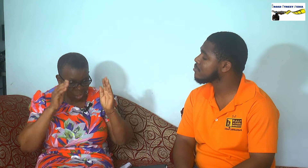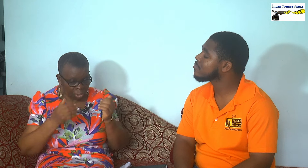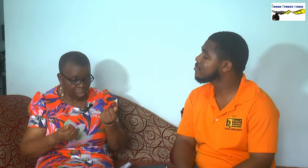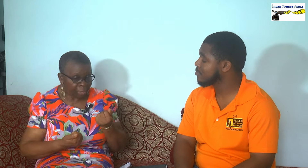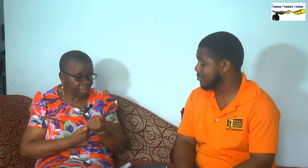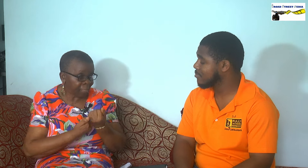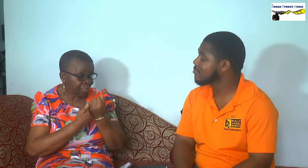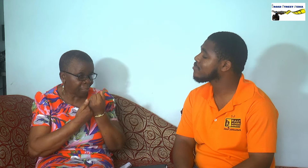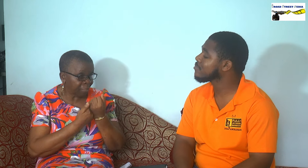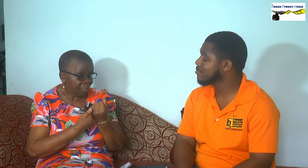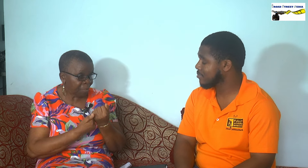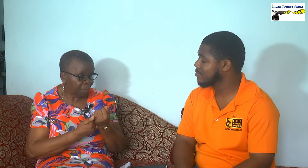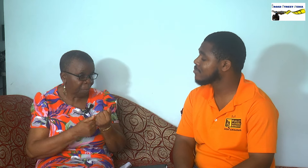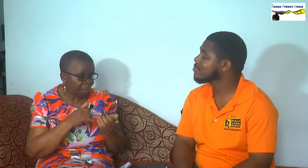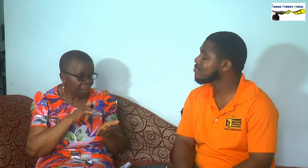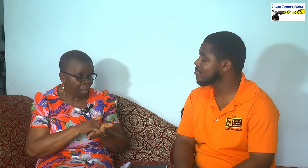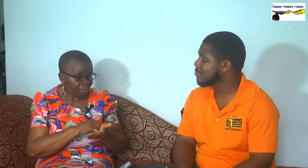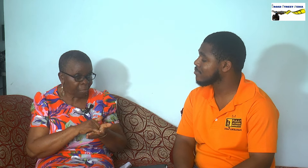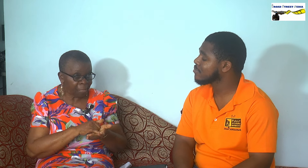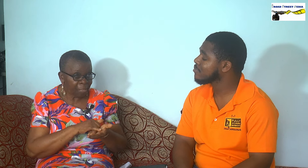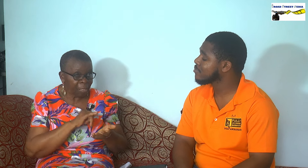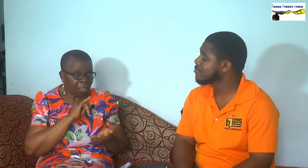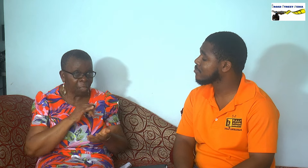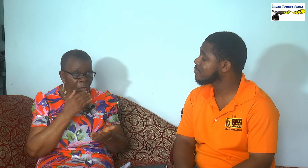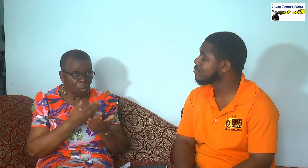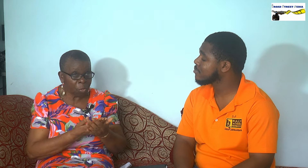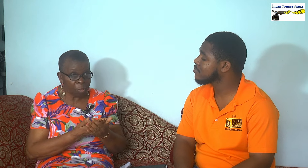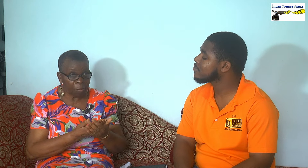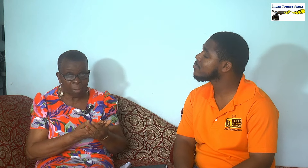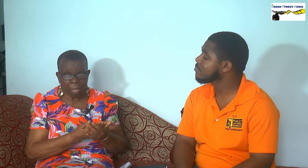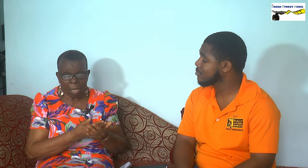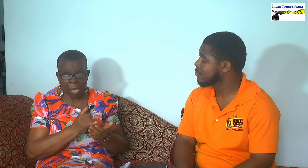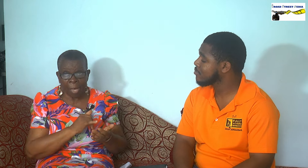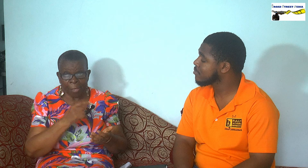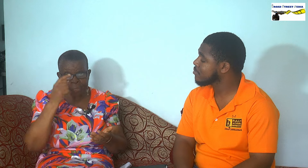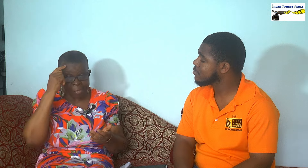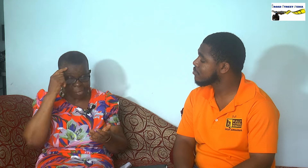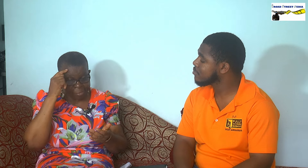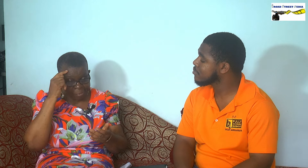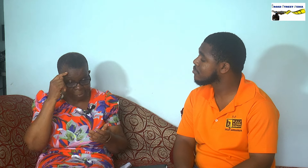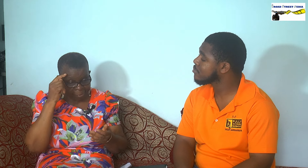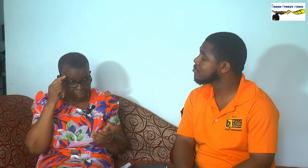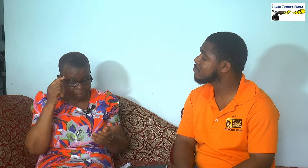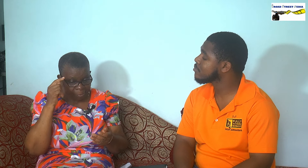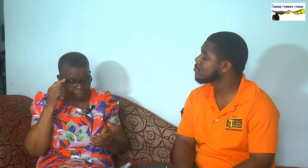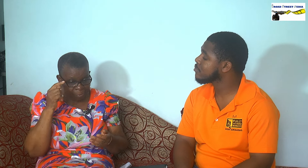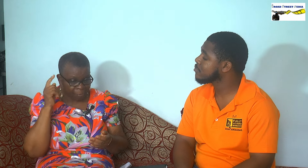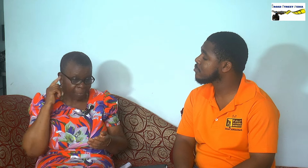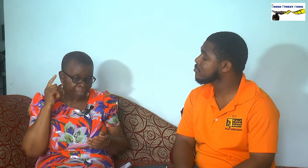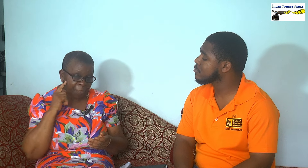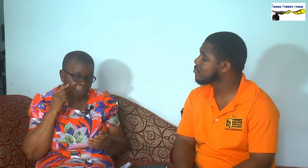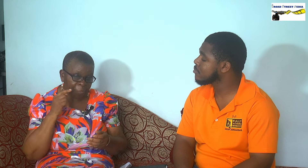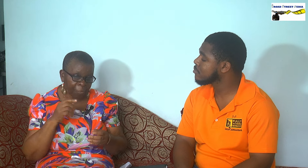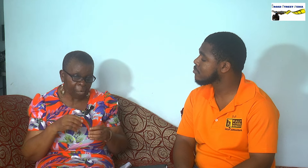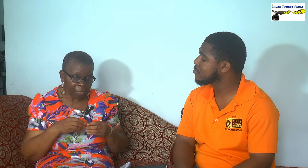teacher assistant. That is good. I think the deaf are